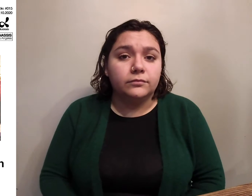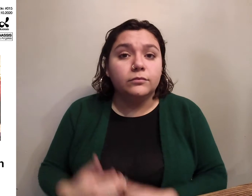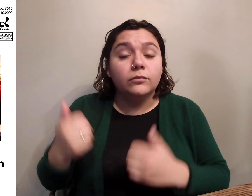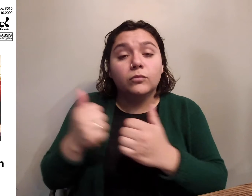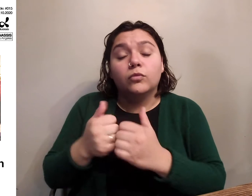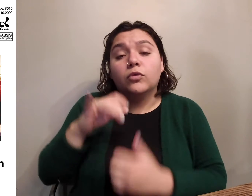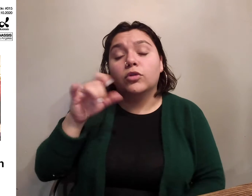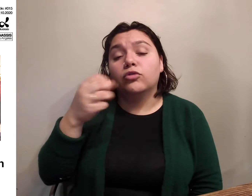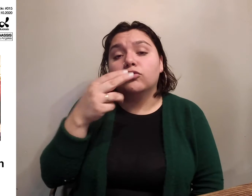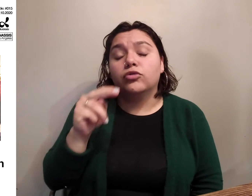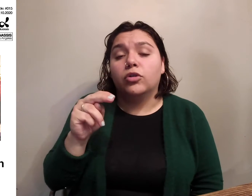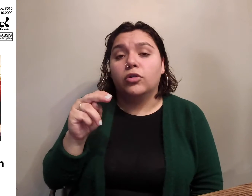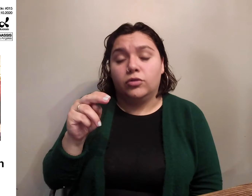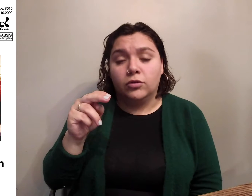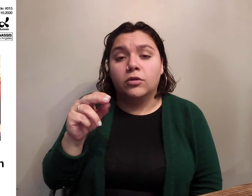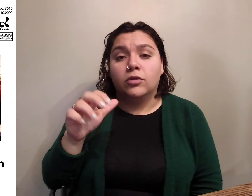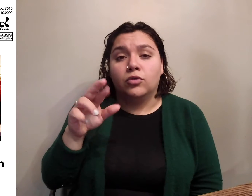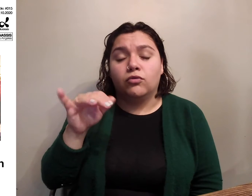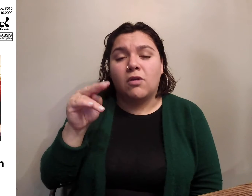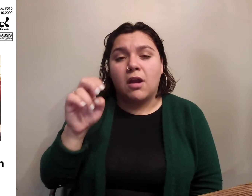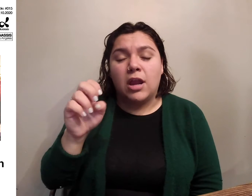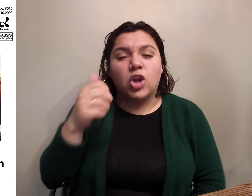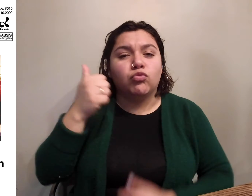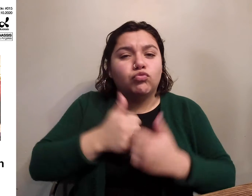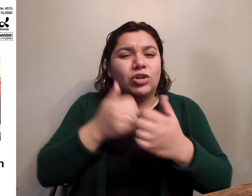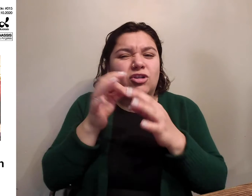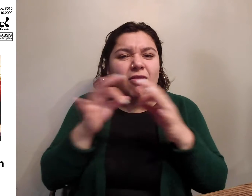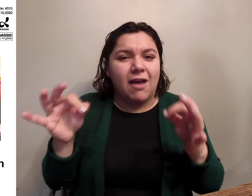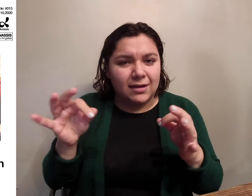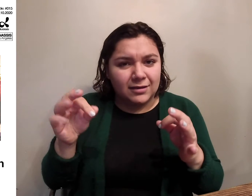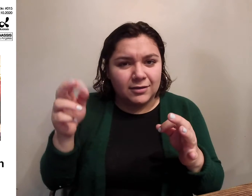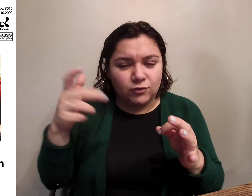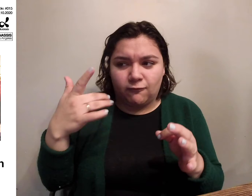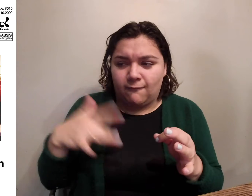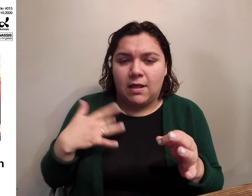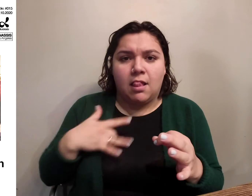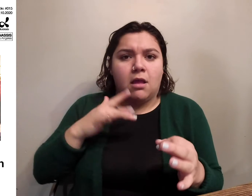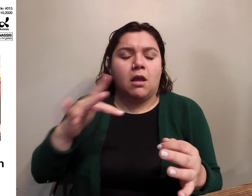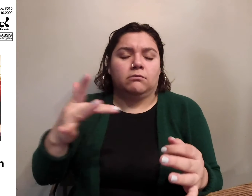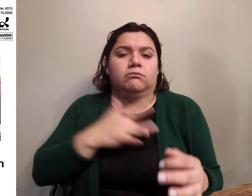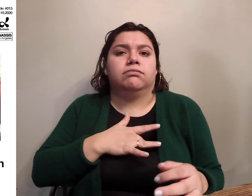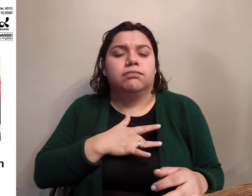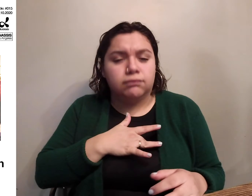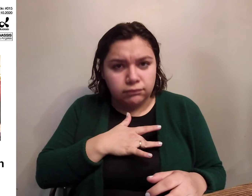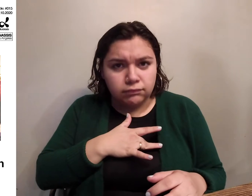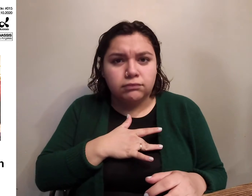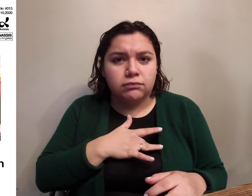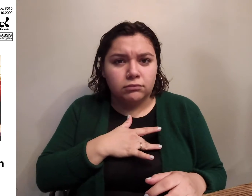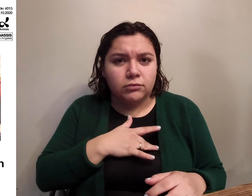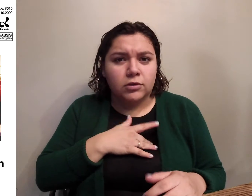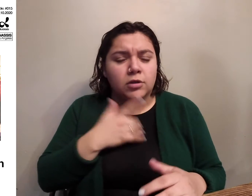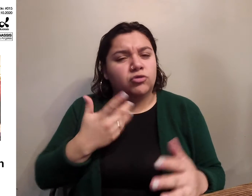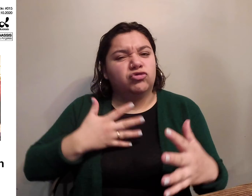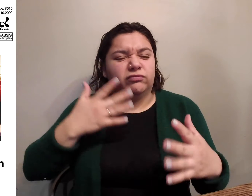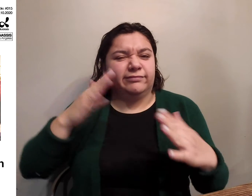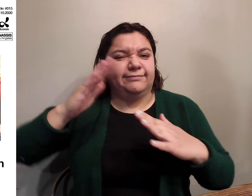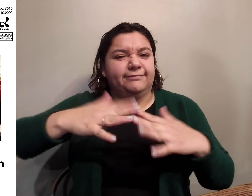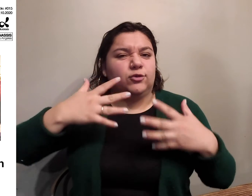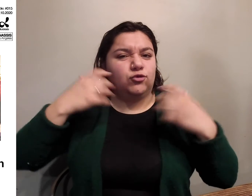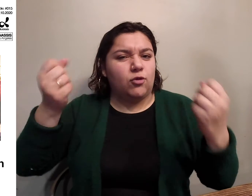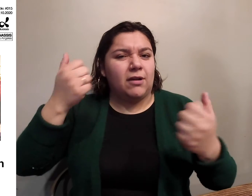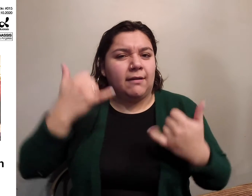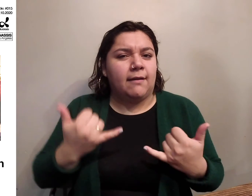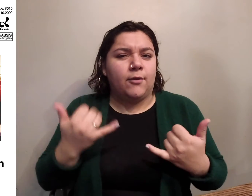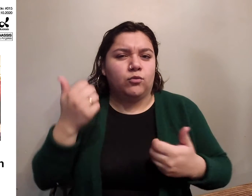John Prine? What lines are reverberating for you most strongly now?